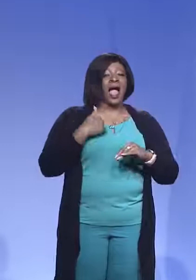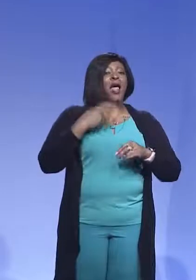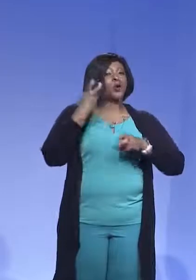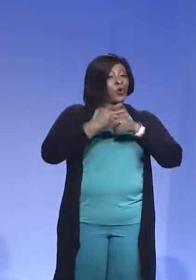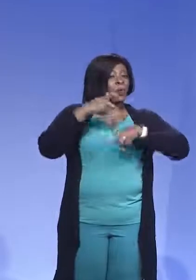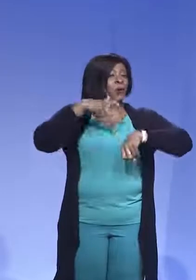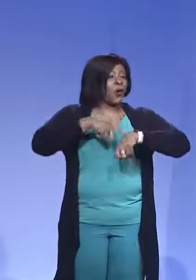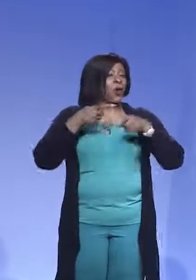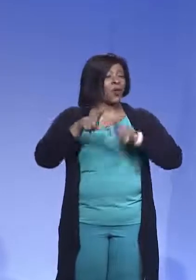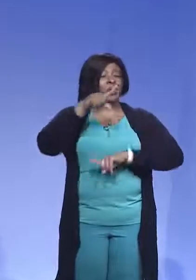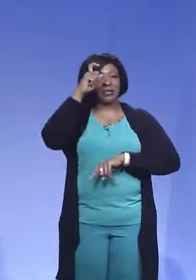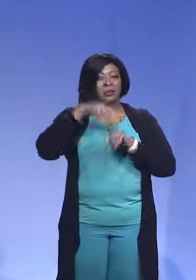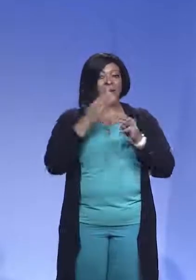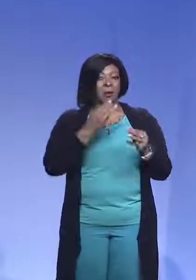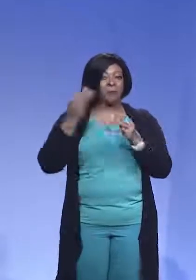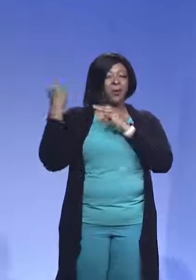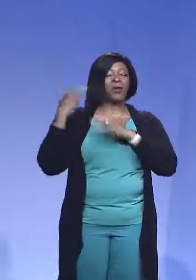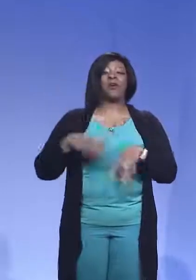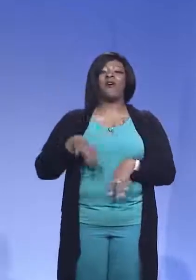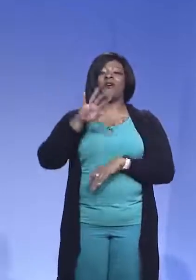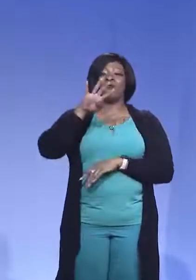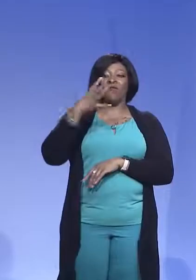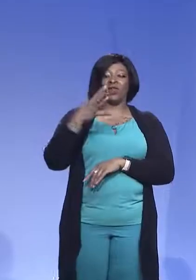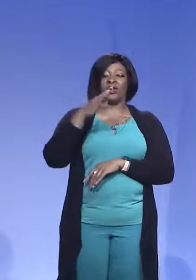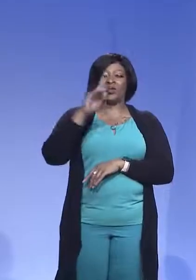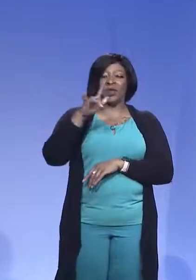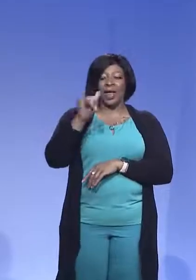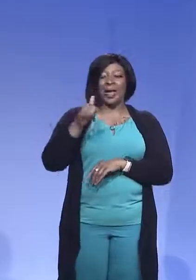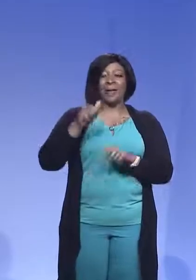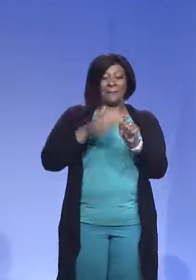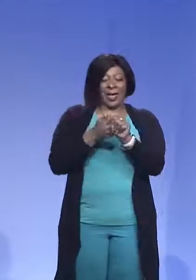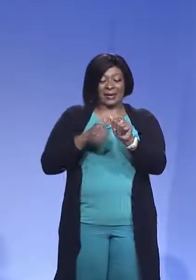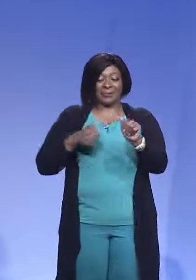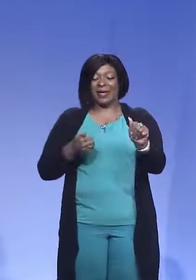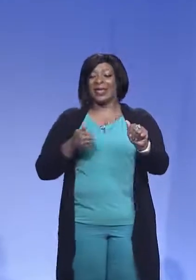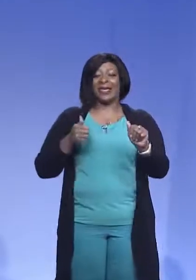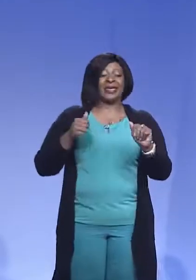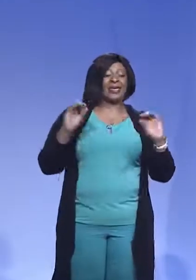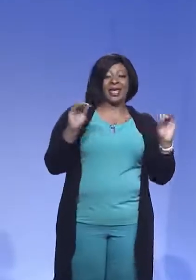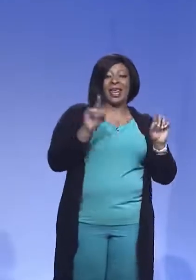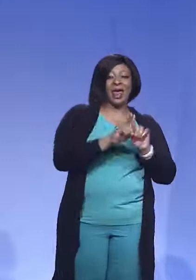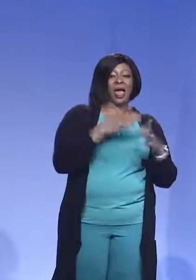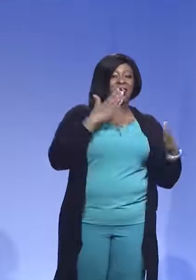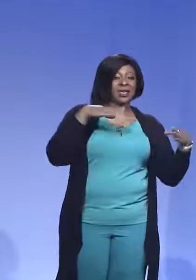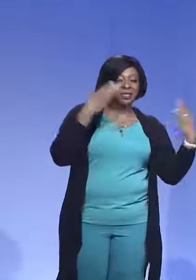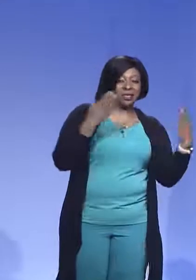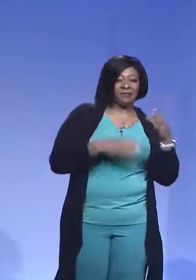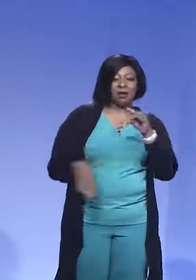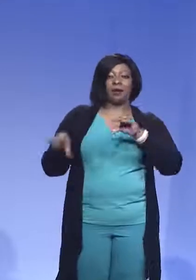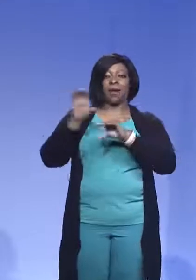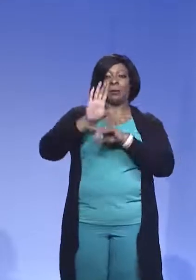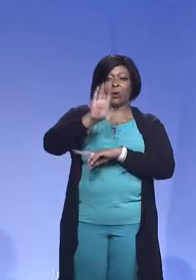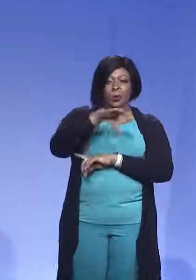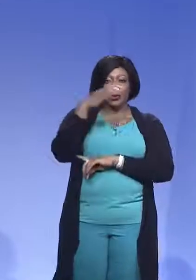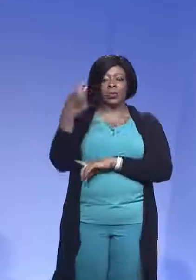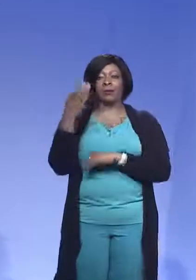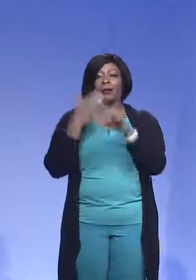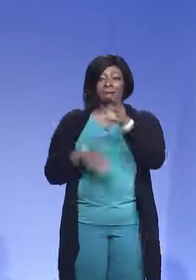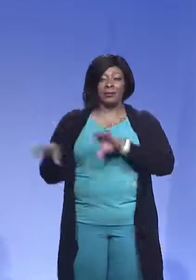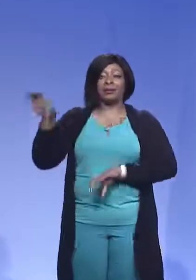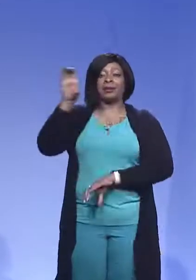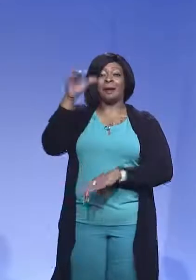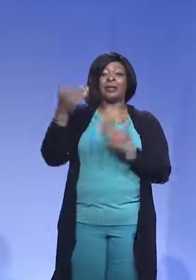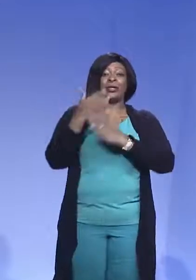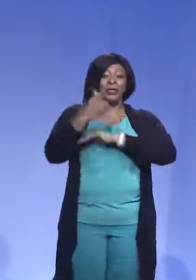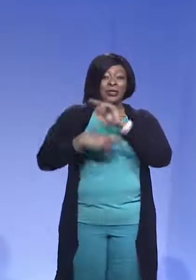when we had Memorial Day and 4th of July back to back. That is nothing like having Thanksgiving on top of Christmas, on top of